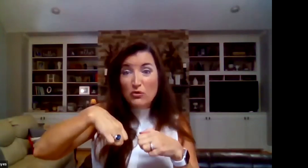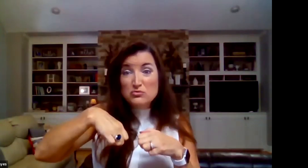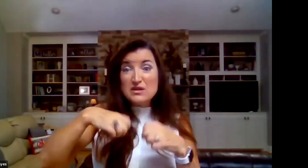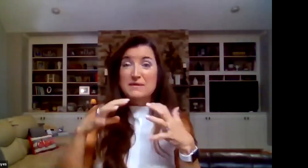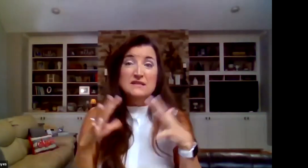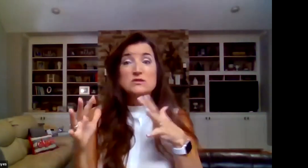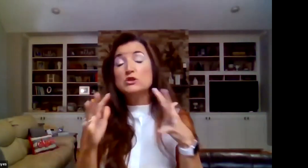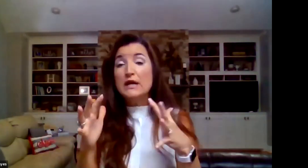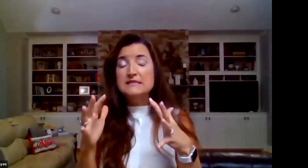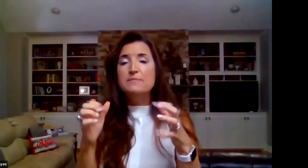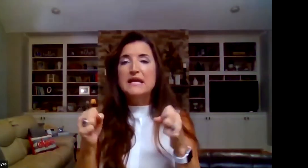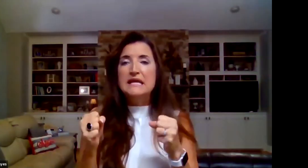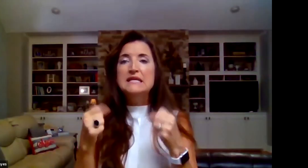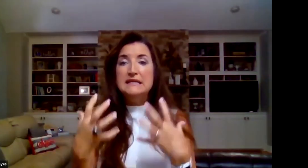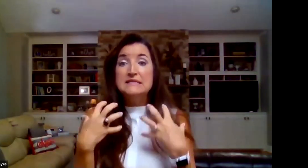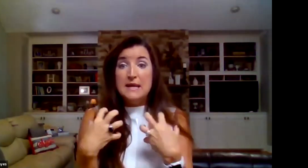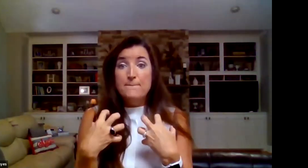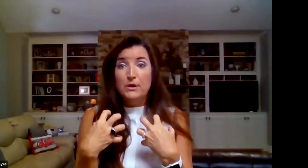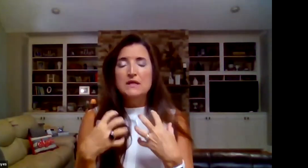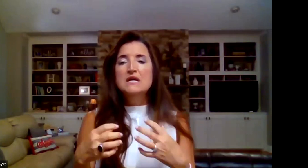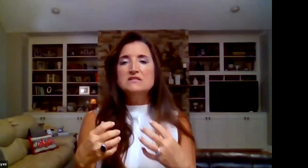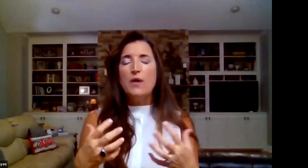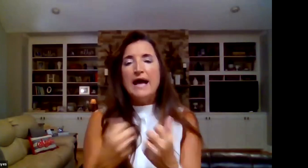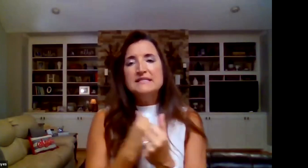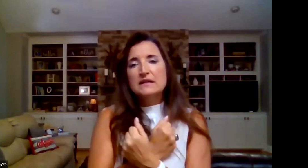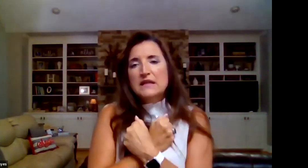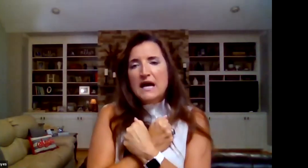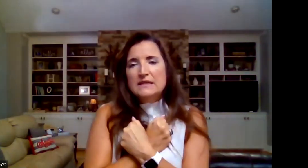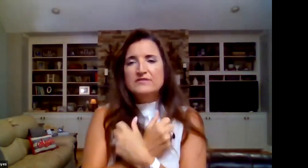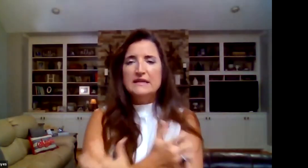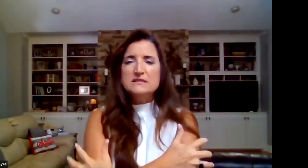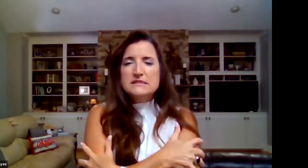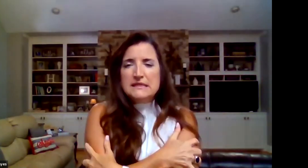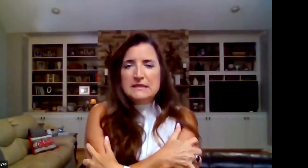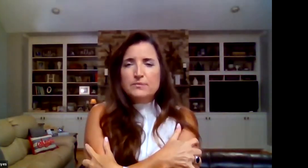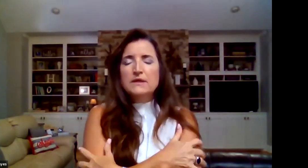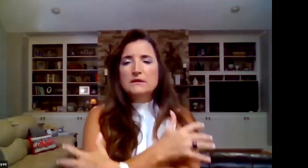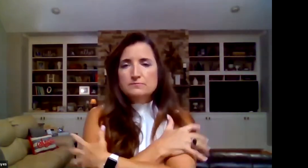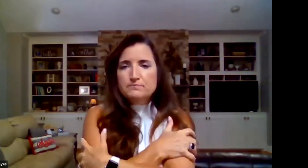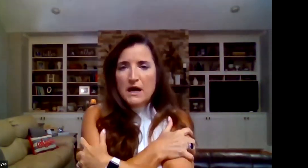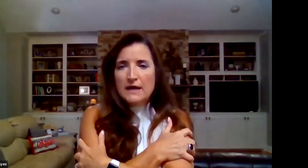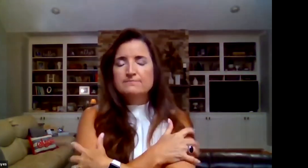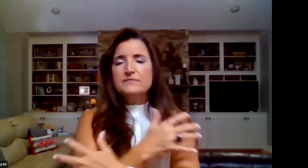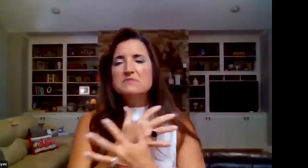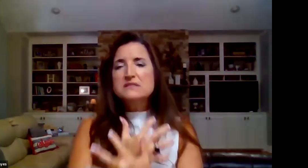on his toes. I mean, it's crazy, but he needs input. So I did a lot of like deep